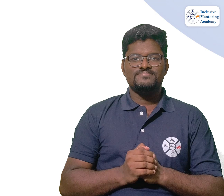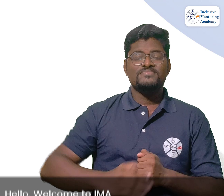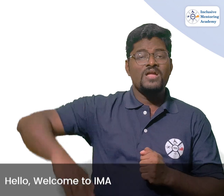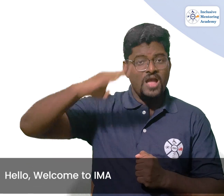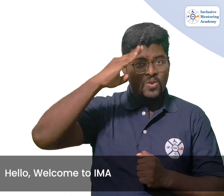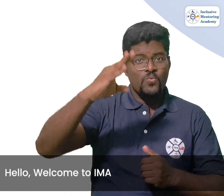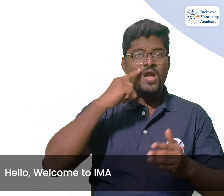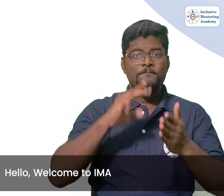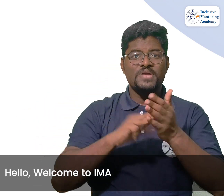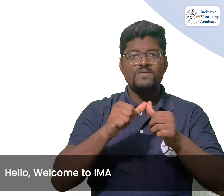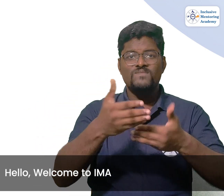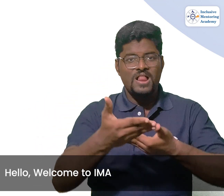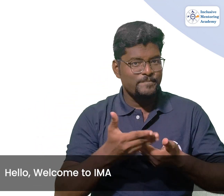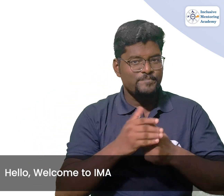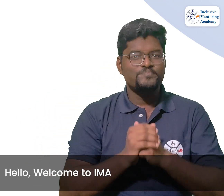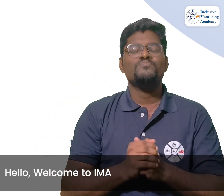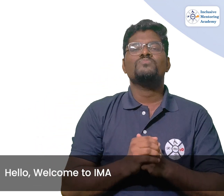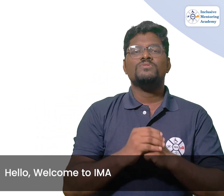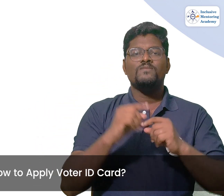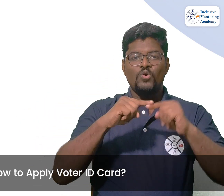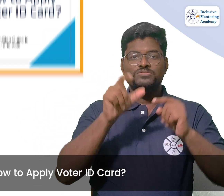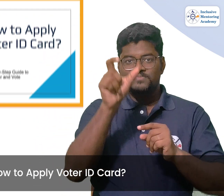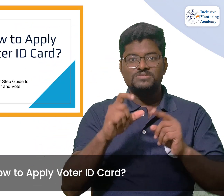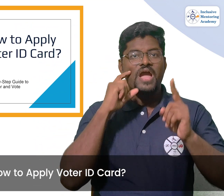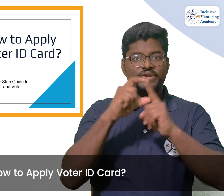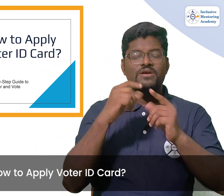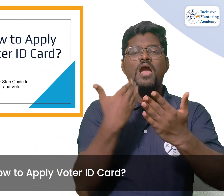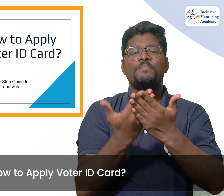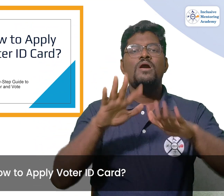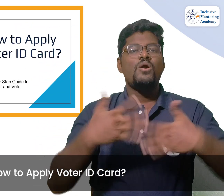Hello, welcome to IMA. How to apply voter ID card.